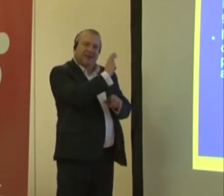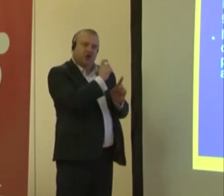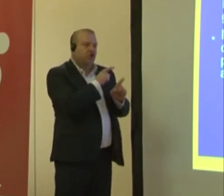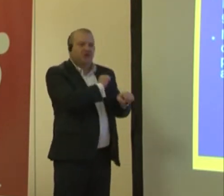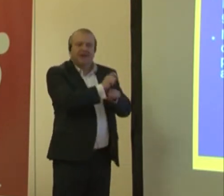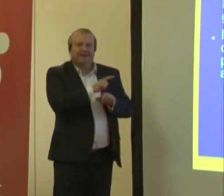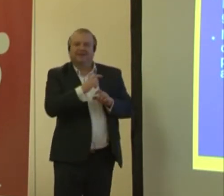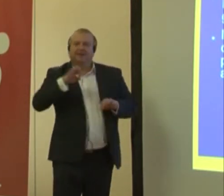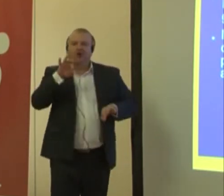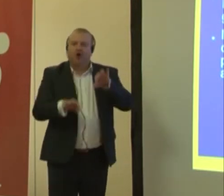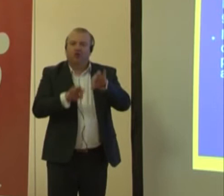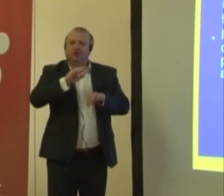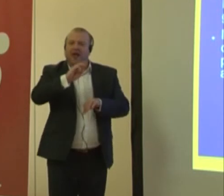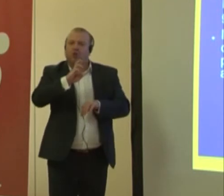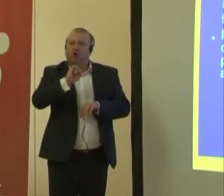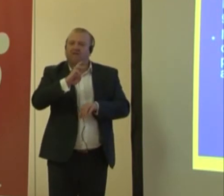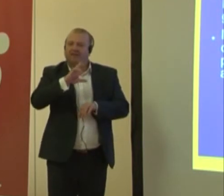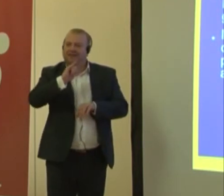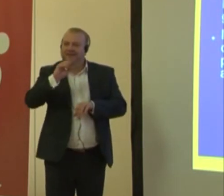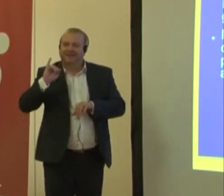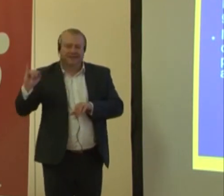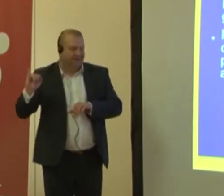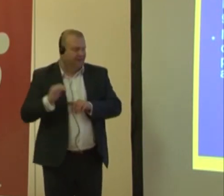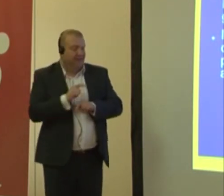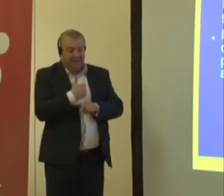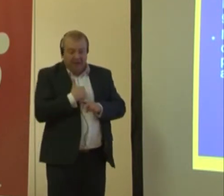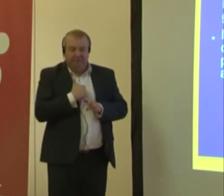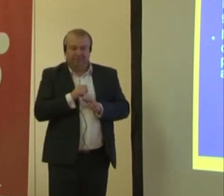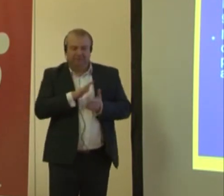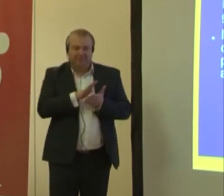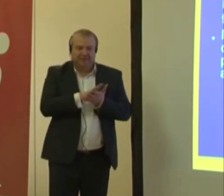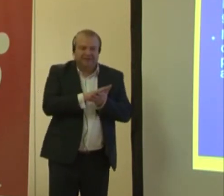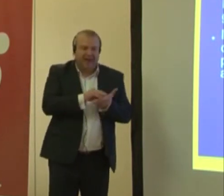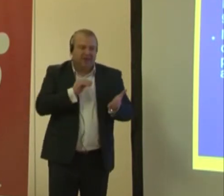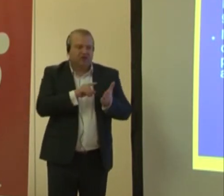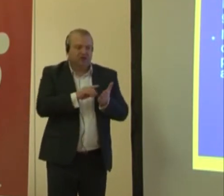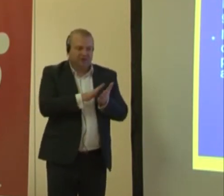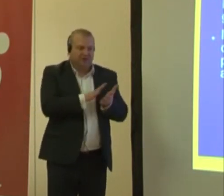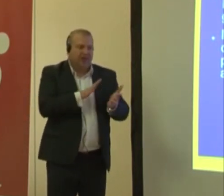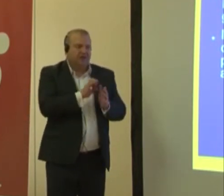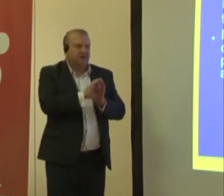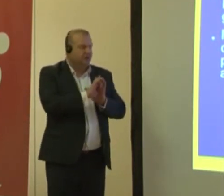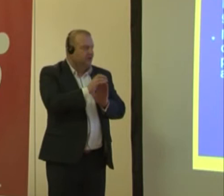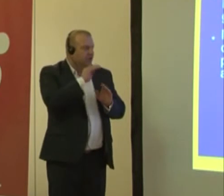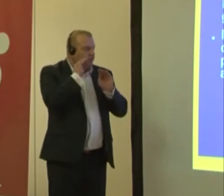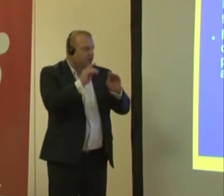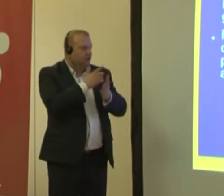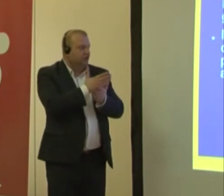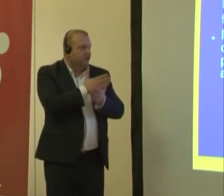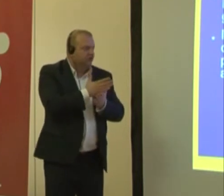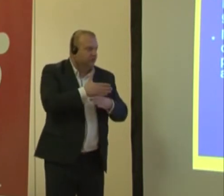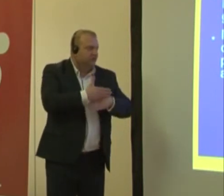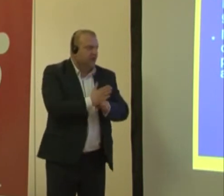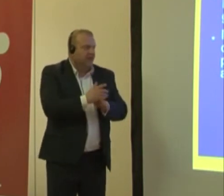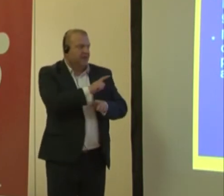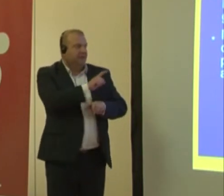learning opportunities to ministries, to experts, to practitioners, so that we can